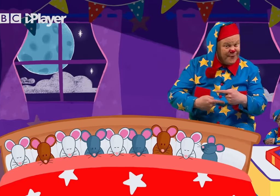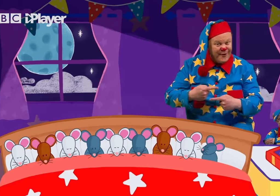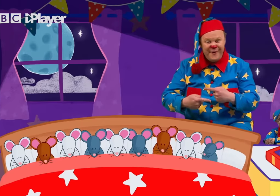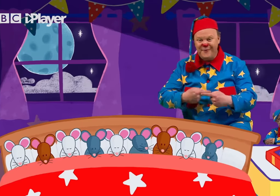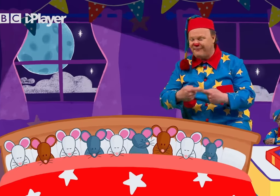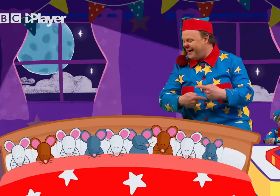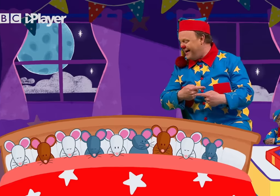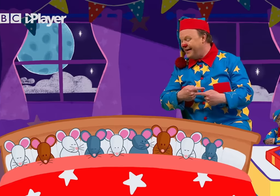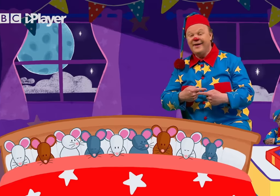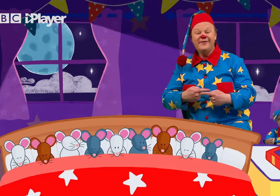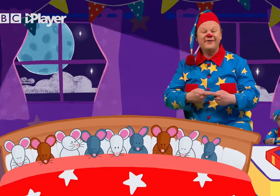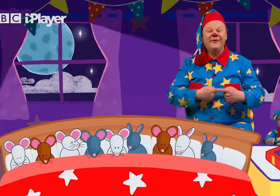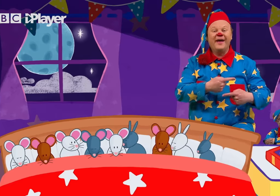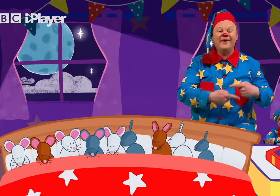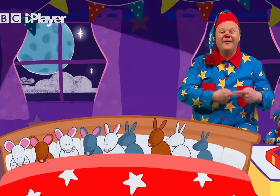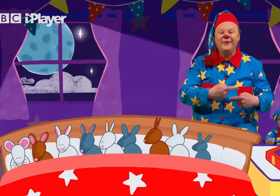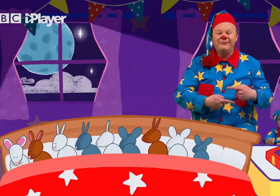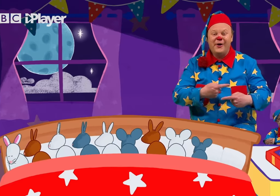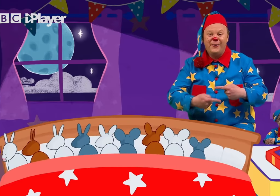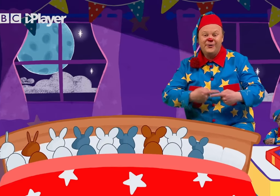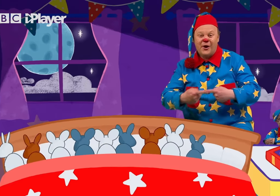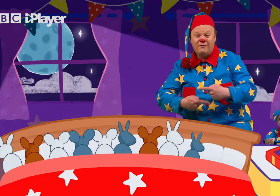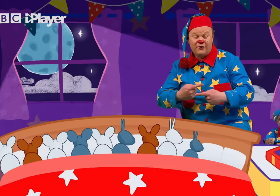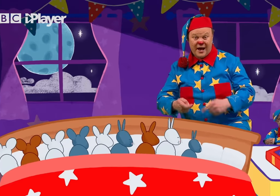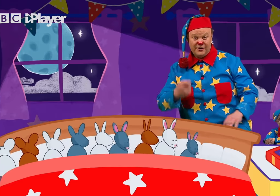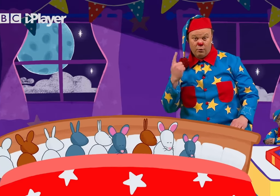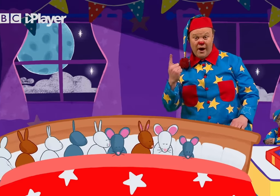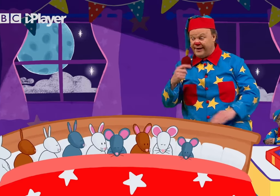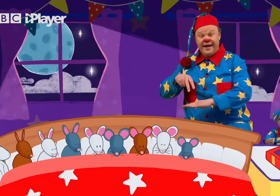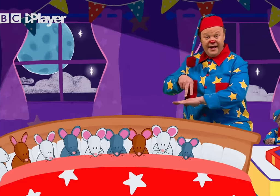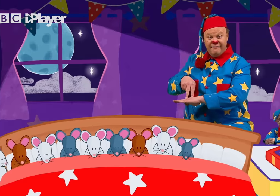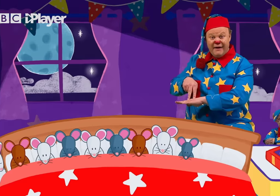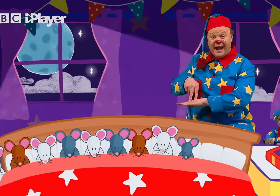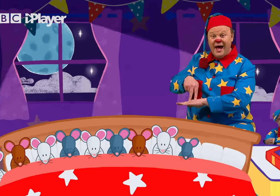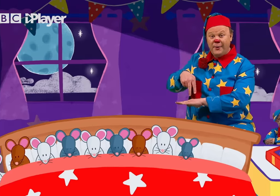roll over." So they all rolled over and one fell out.